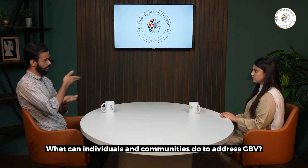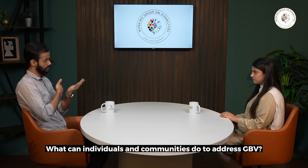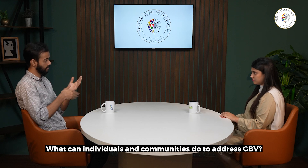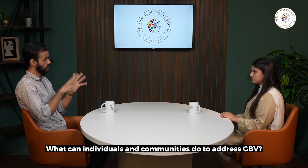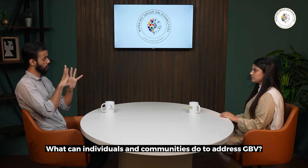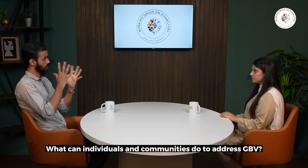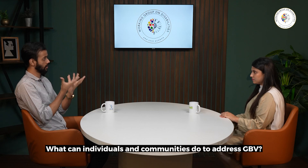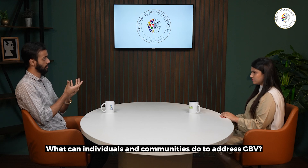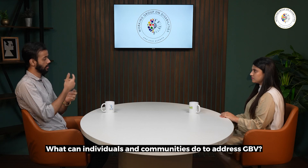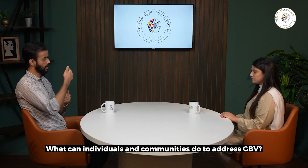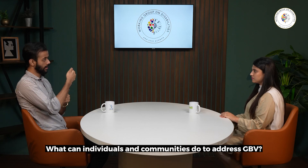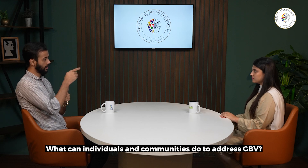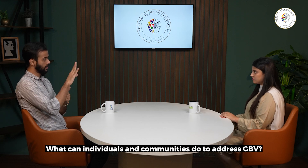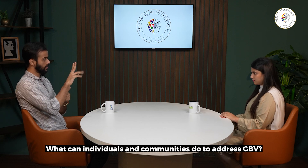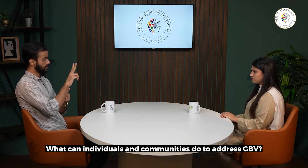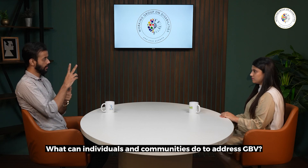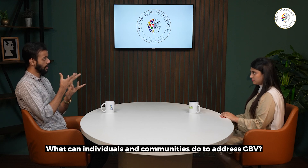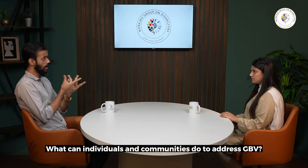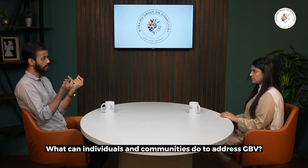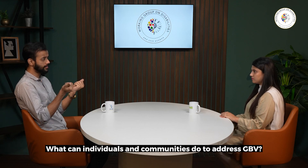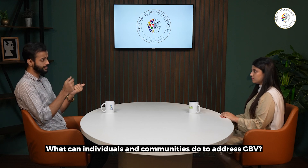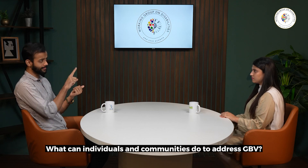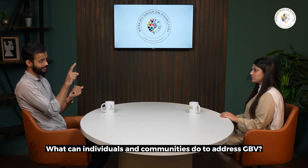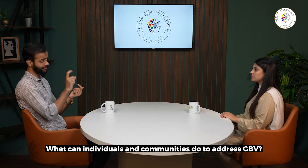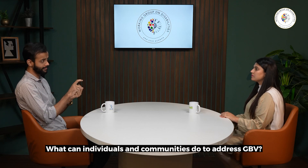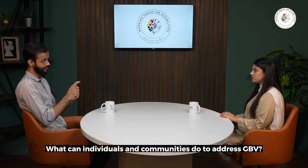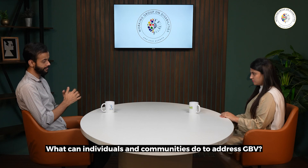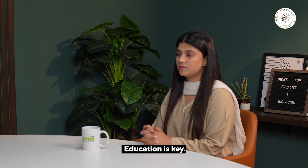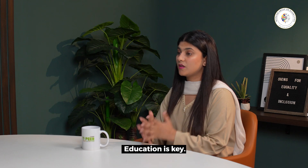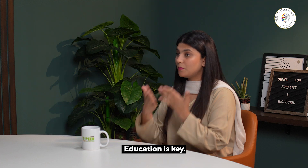What can individuals and communities do to address GBV?